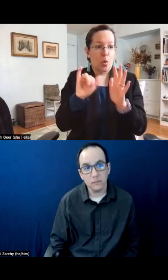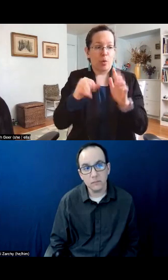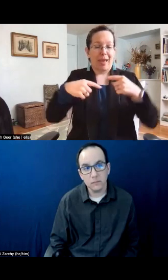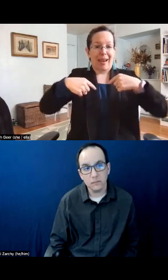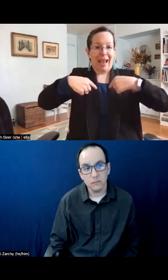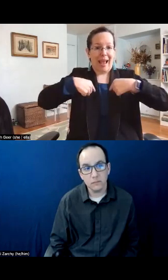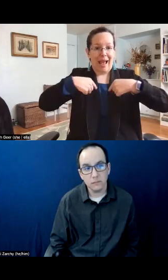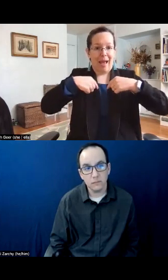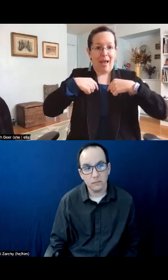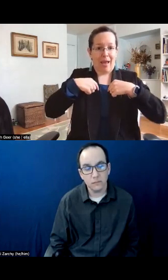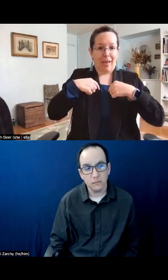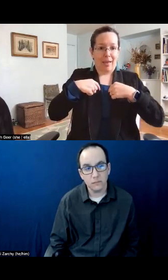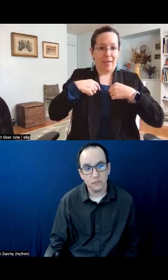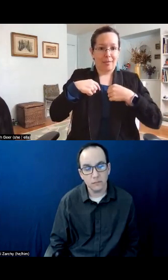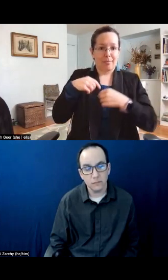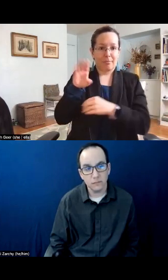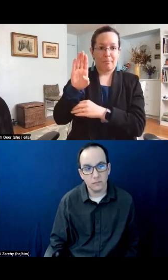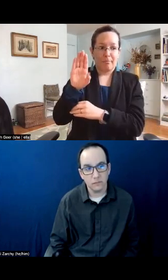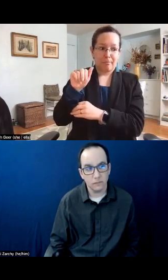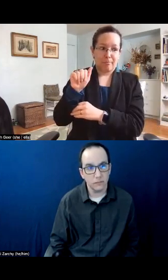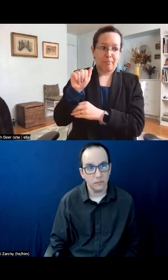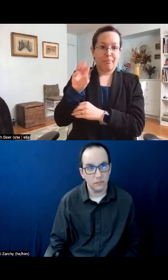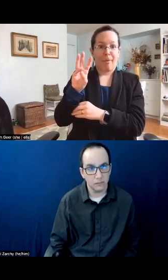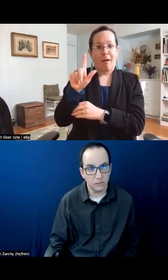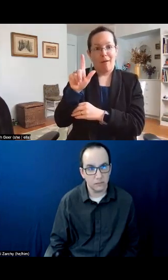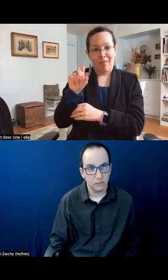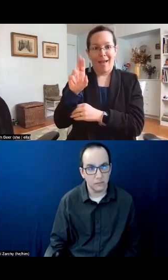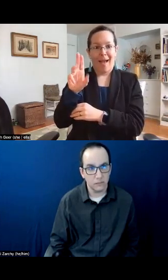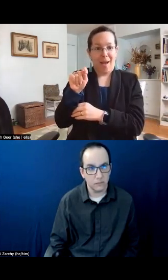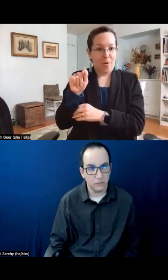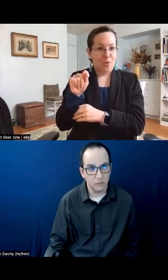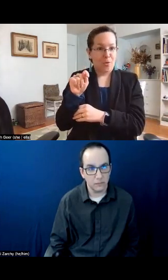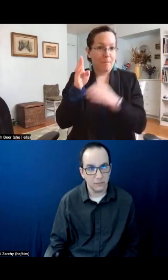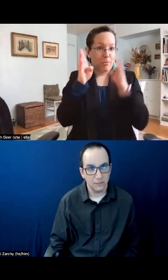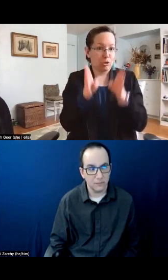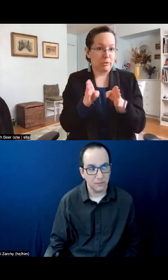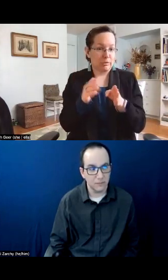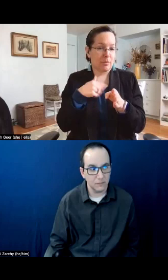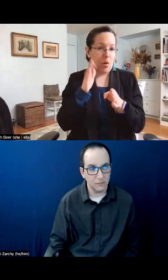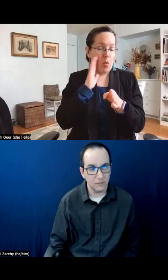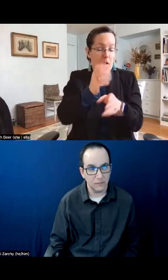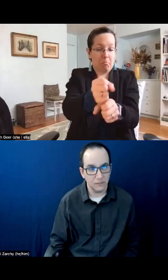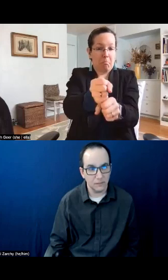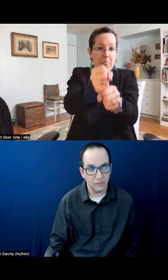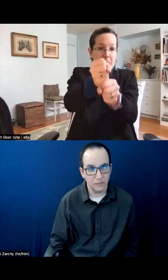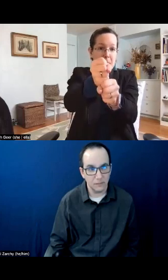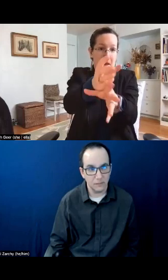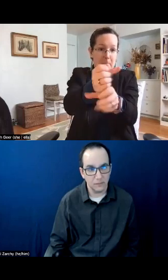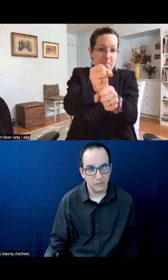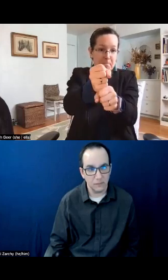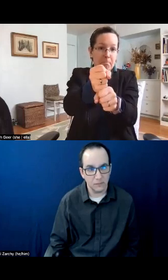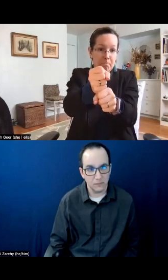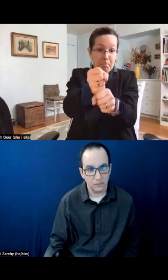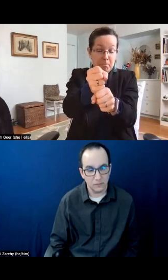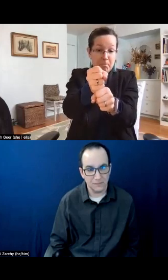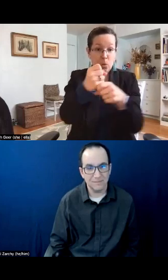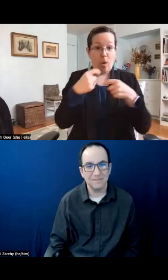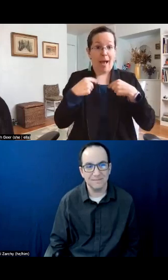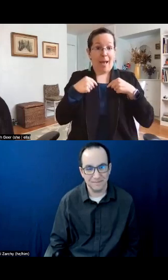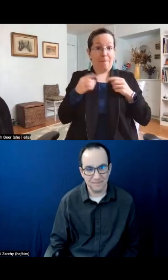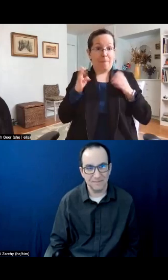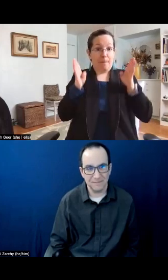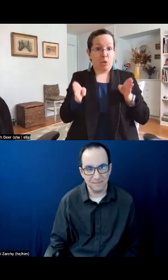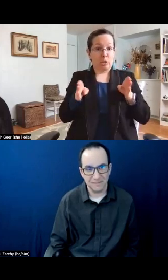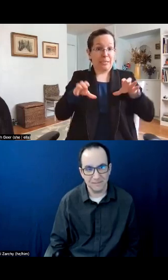Of the phrase. And so if we wanted to show, for example, that I am bawling someone out, I would do